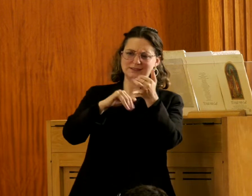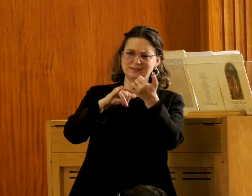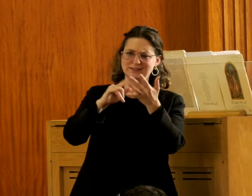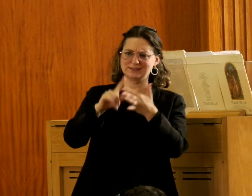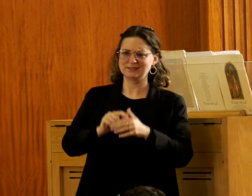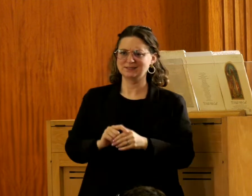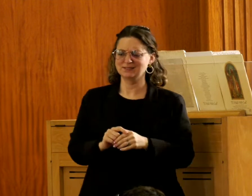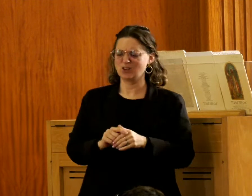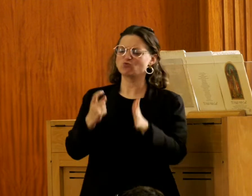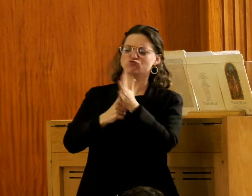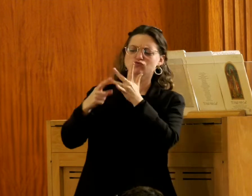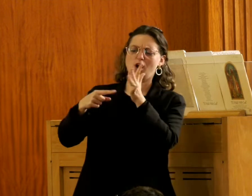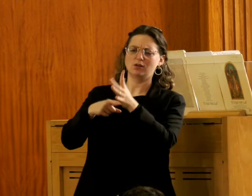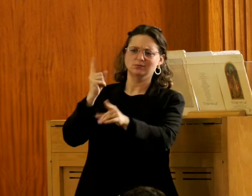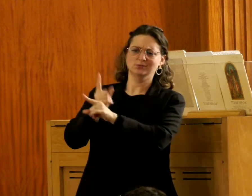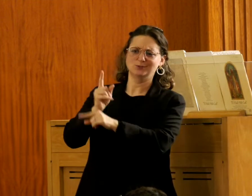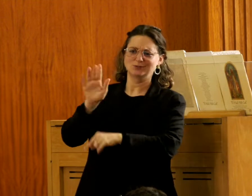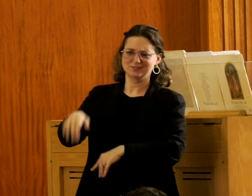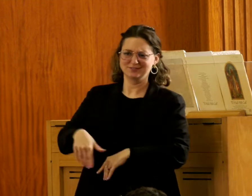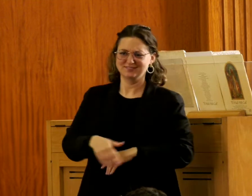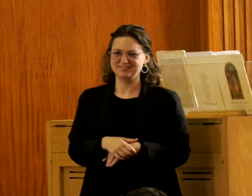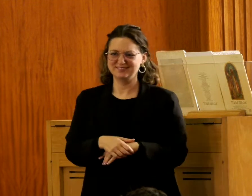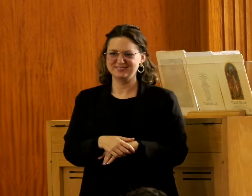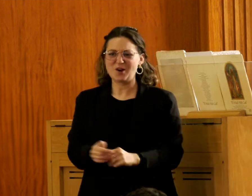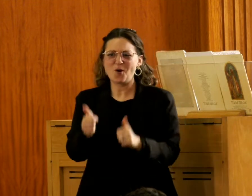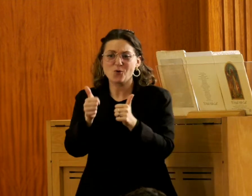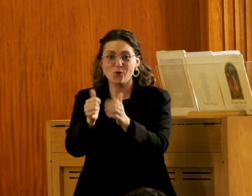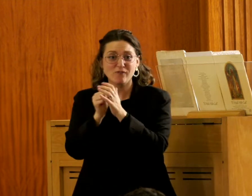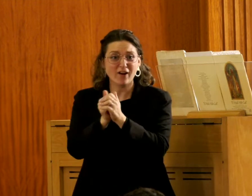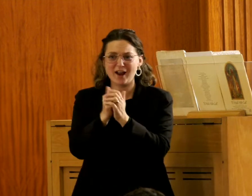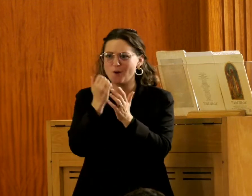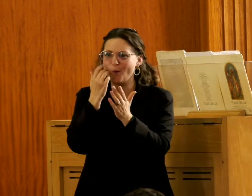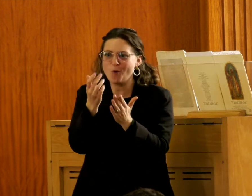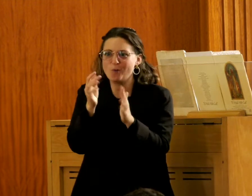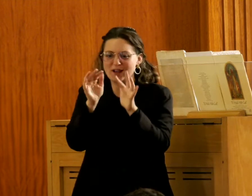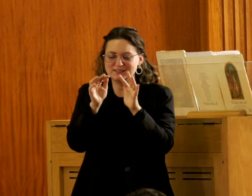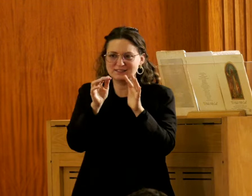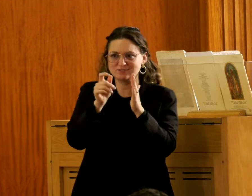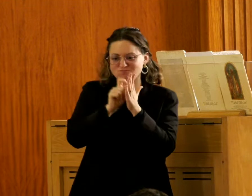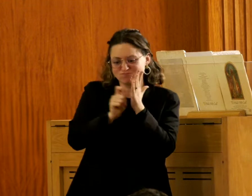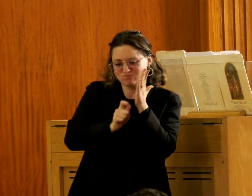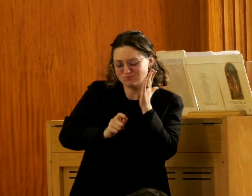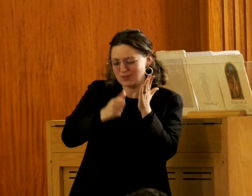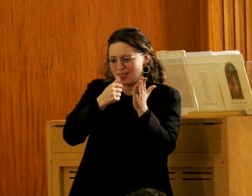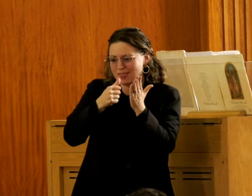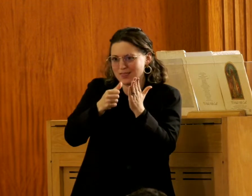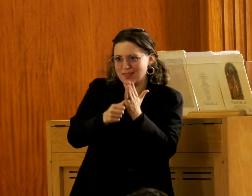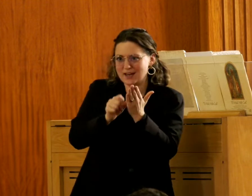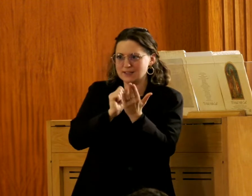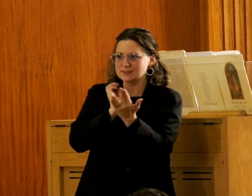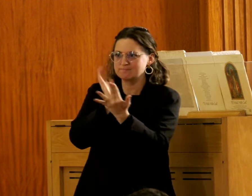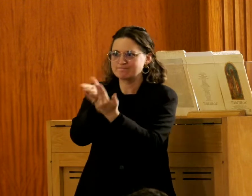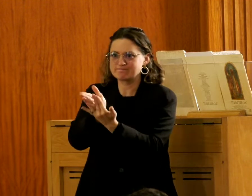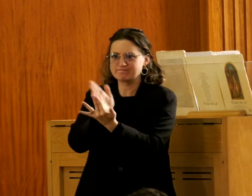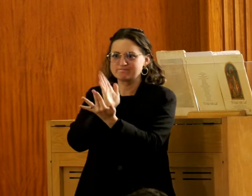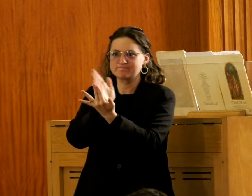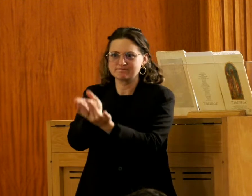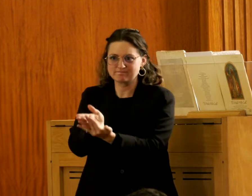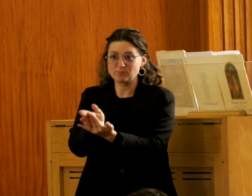rot. She was a loyal friend and an avid correspondent, exchanging letters and remaining in contact